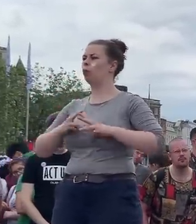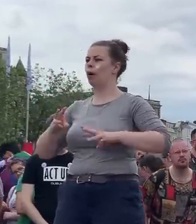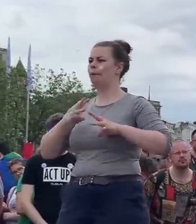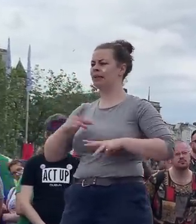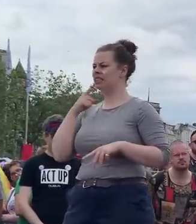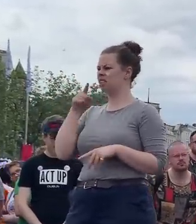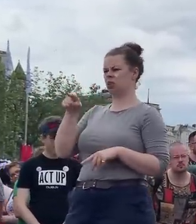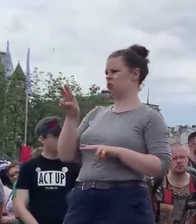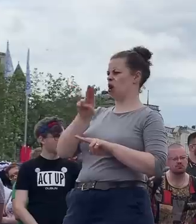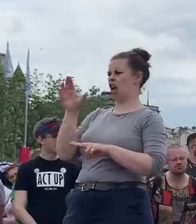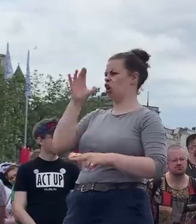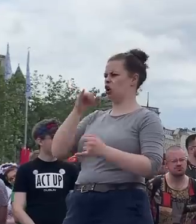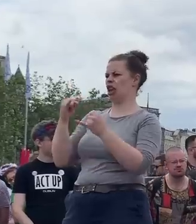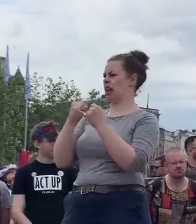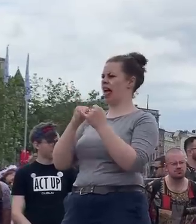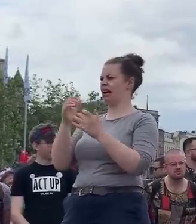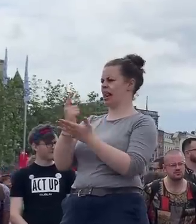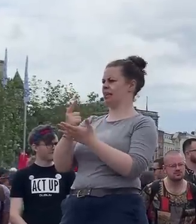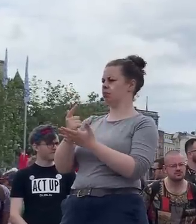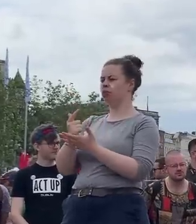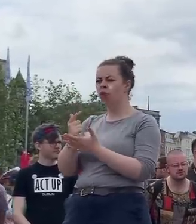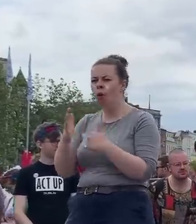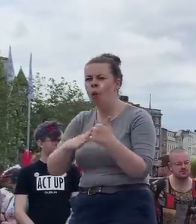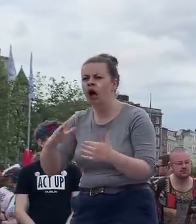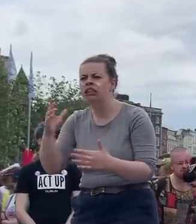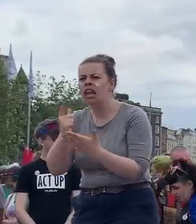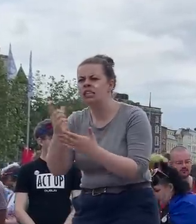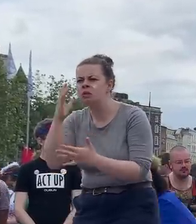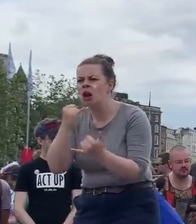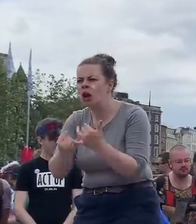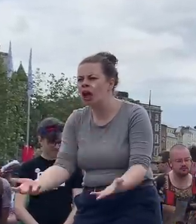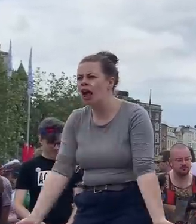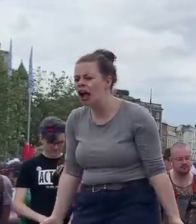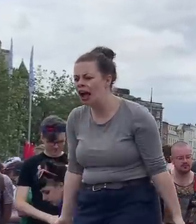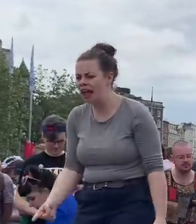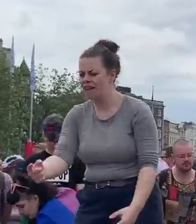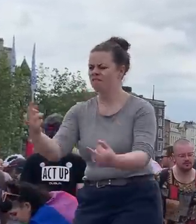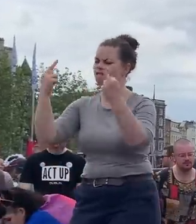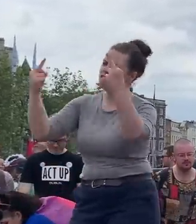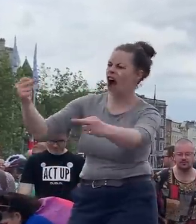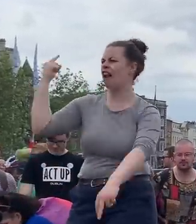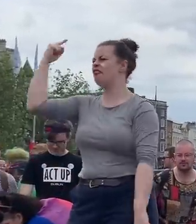look like a lesbian. Can anybody here describe for me what a lesbian looks like?